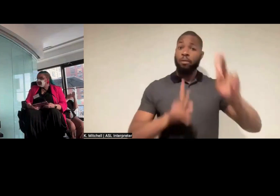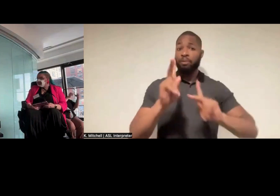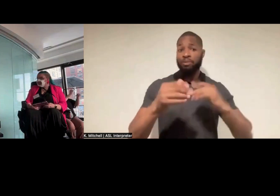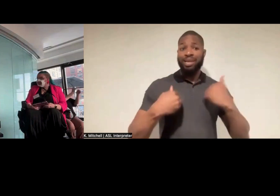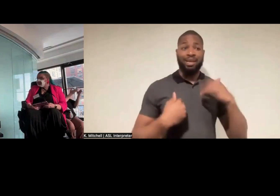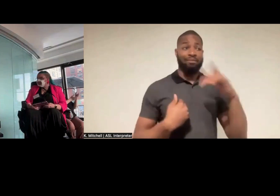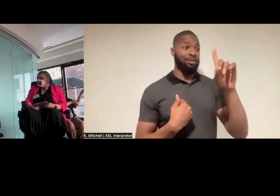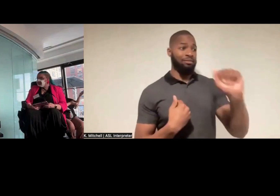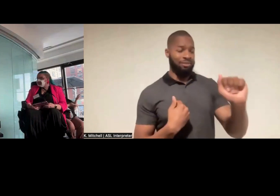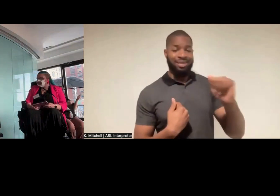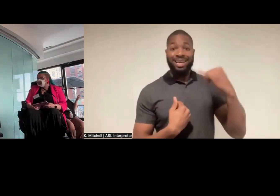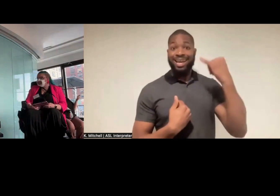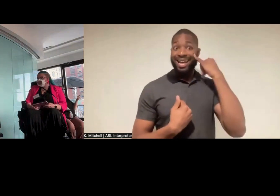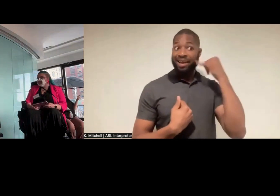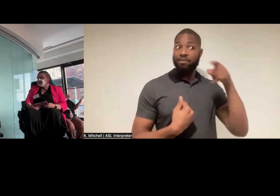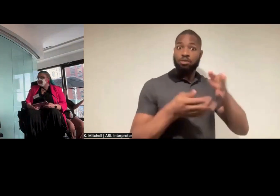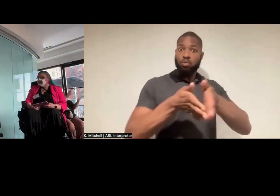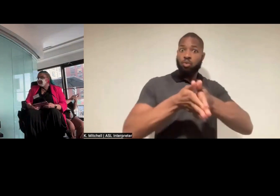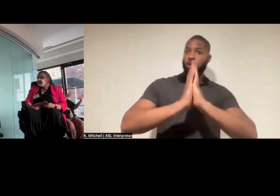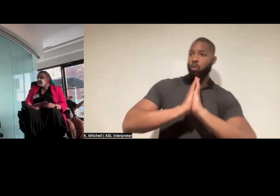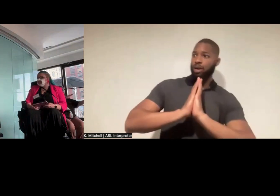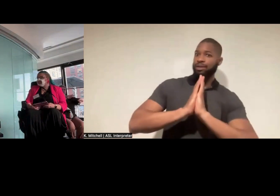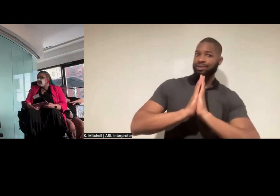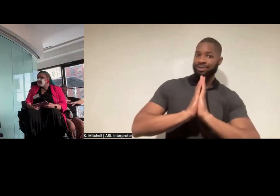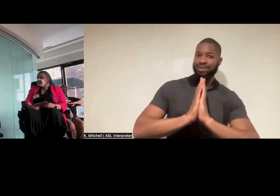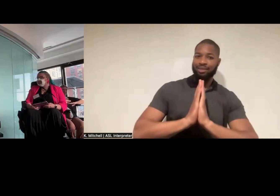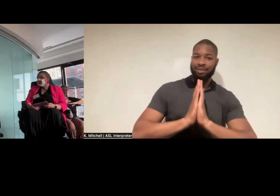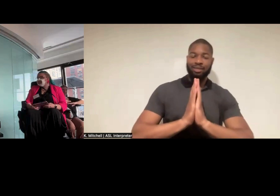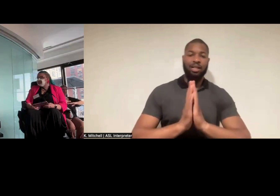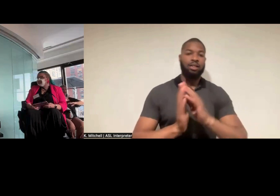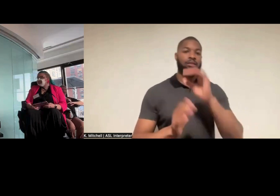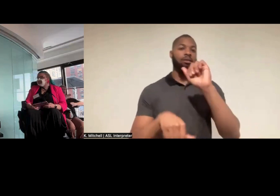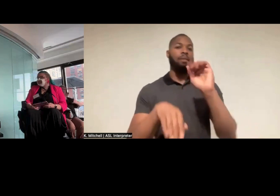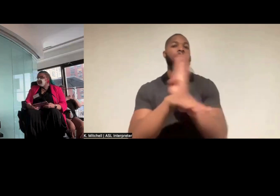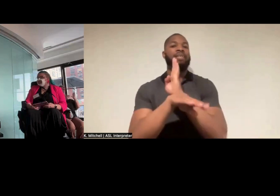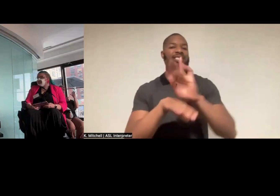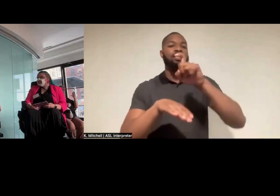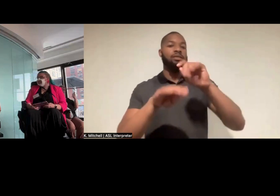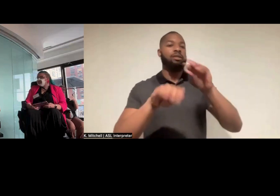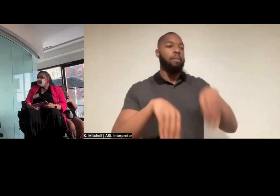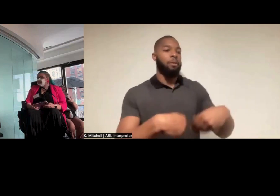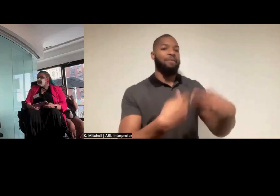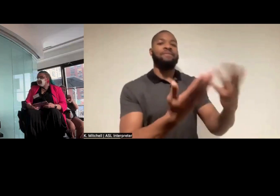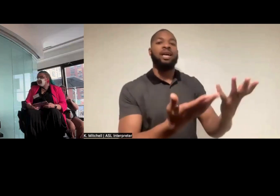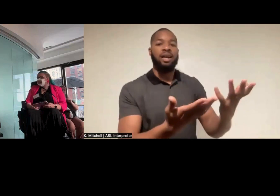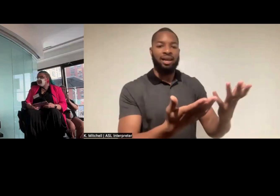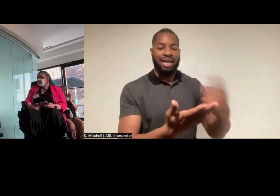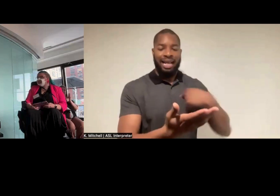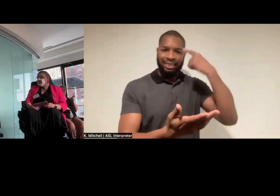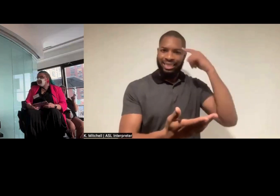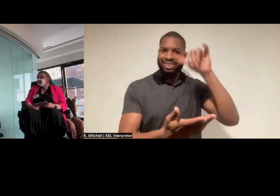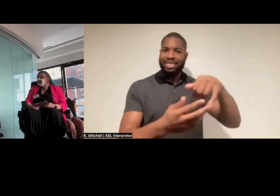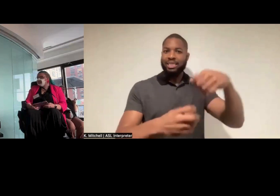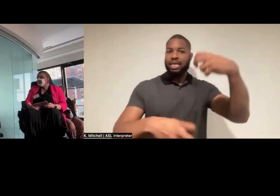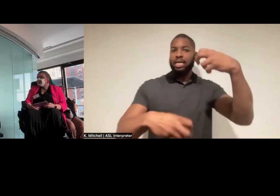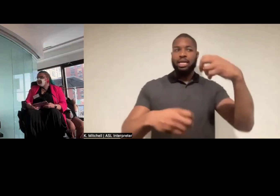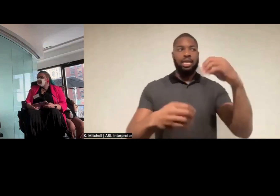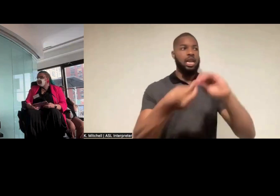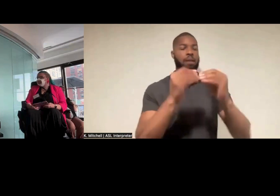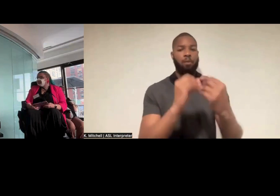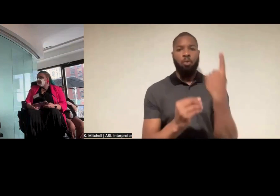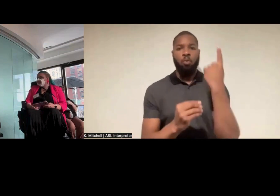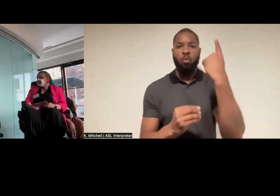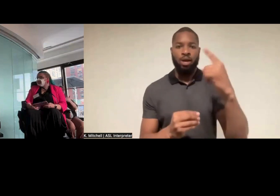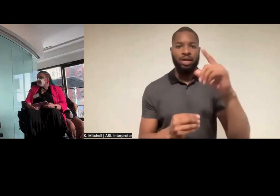employer and receive that accommodation. I think that is probably the #1 legal issue that I deal with in the disability rights